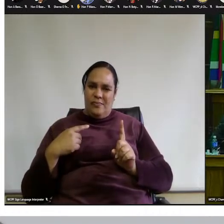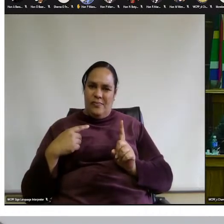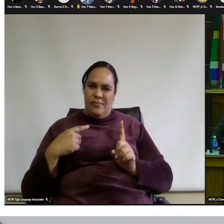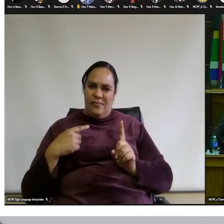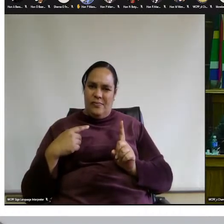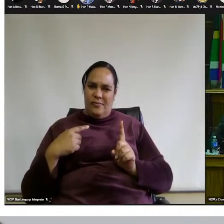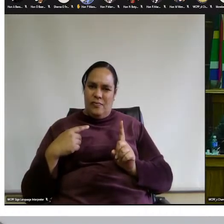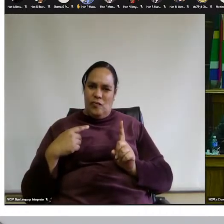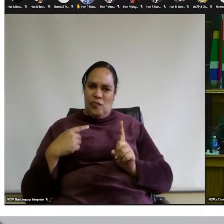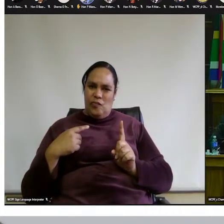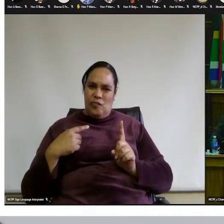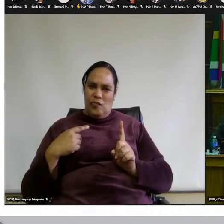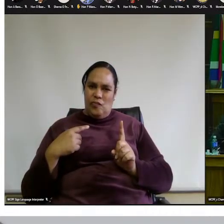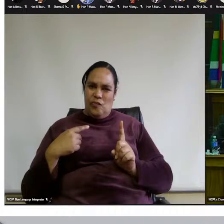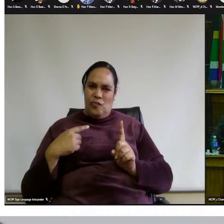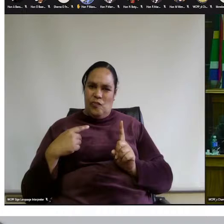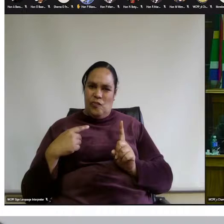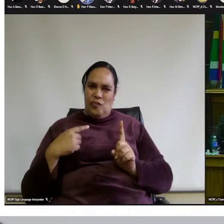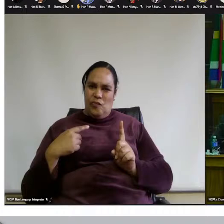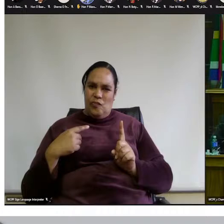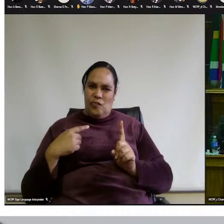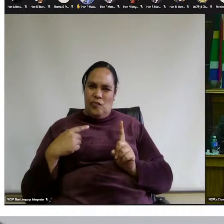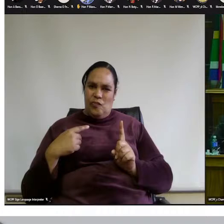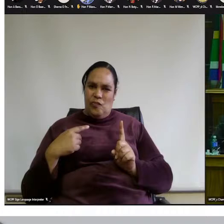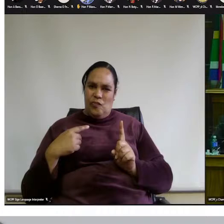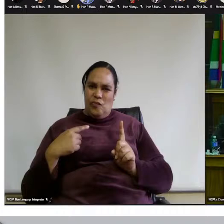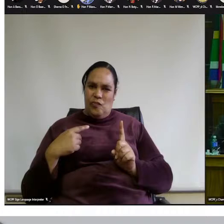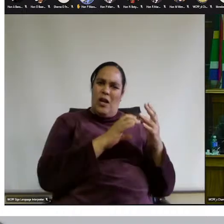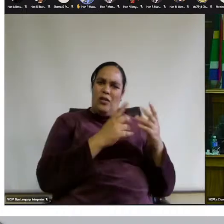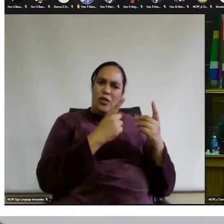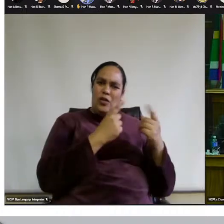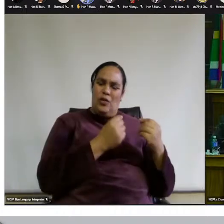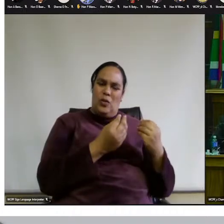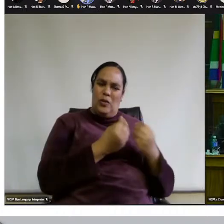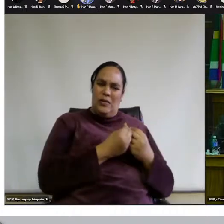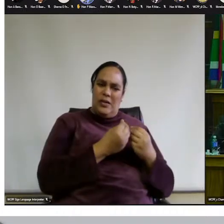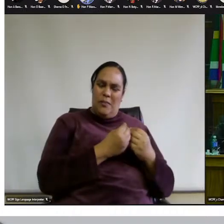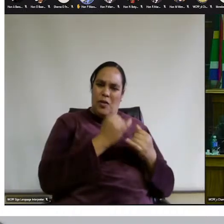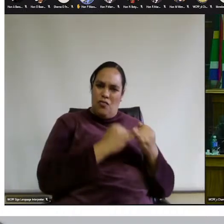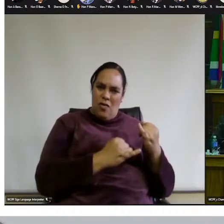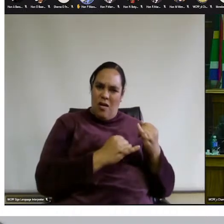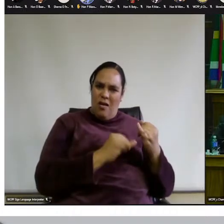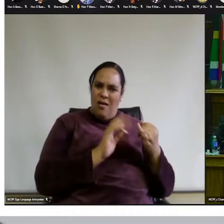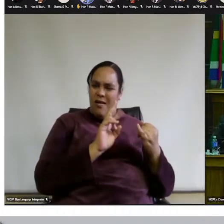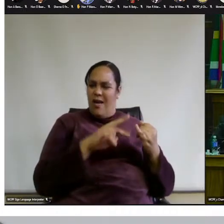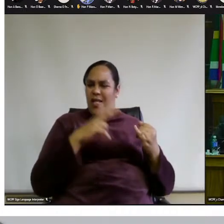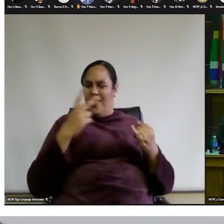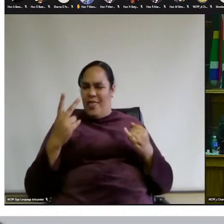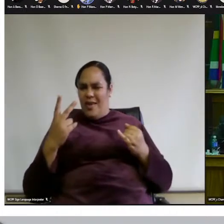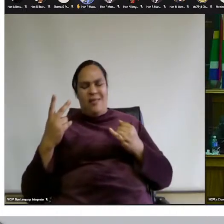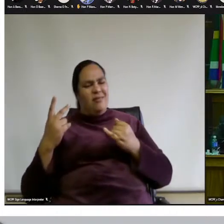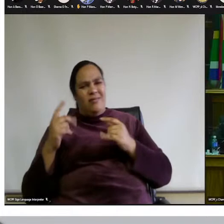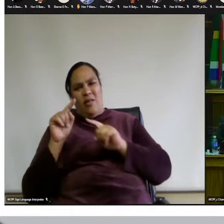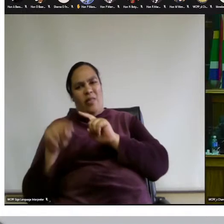doing something wrong, and then she blam blast the council. It cannot be that she commends